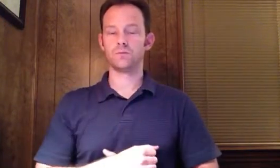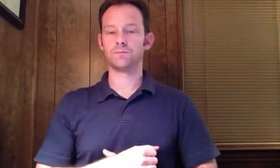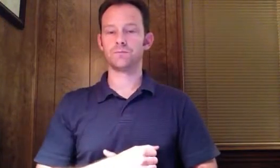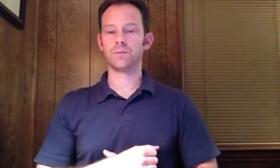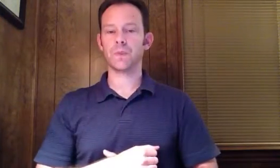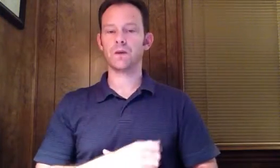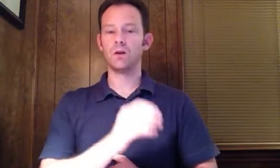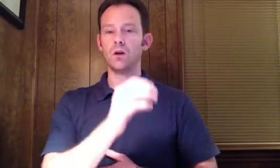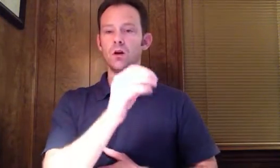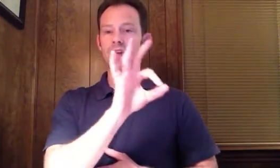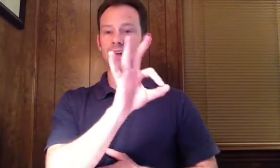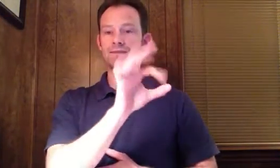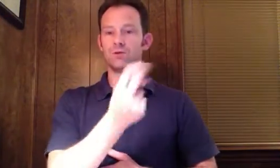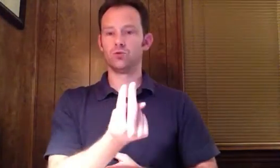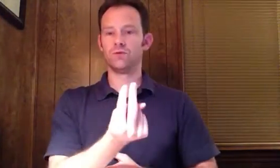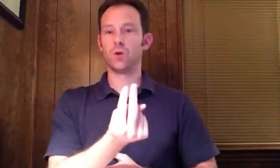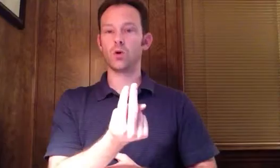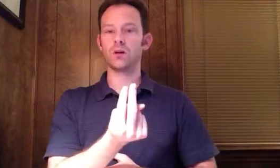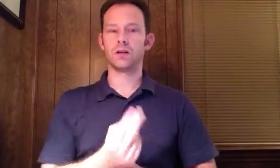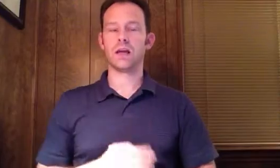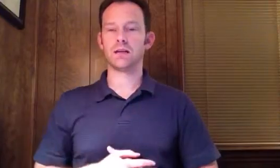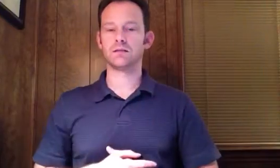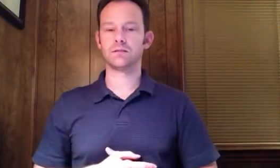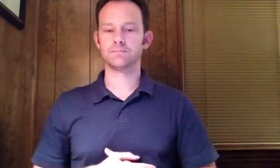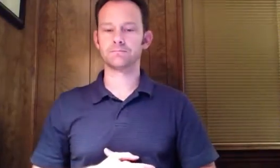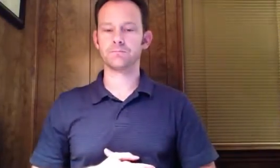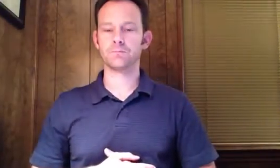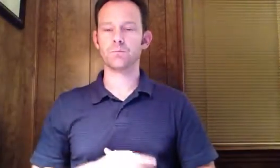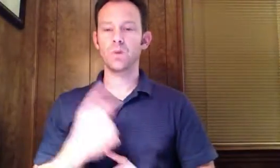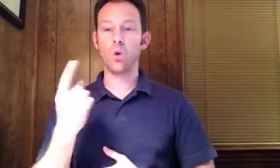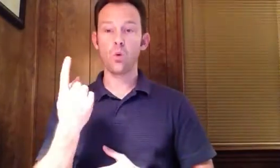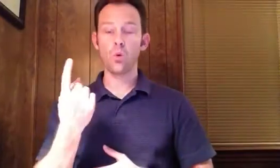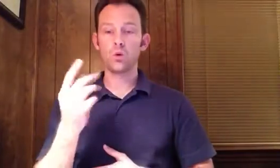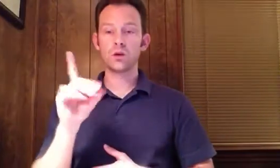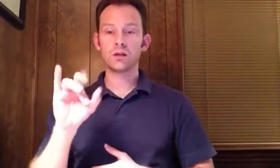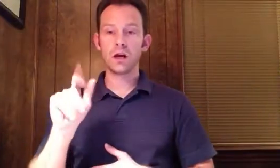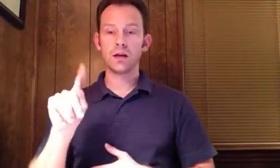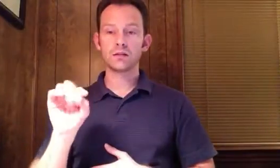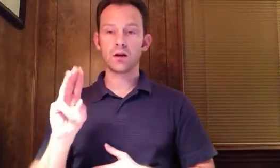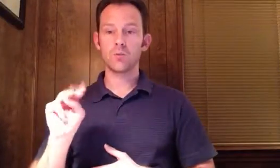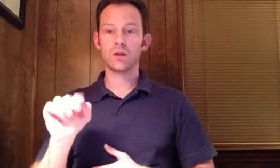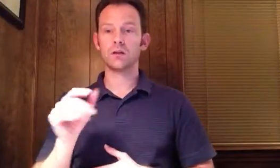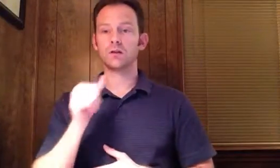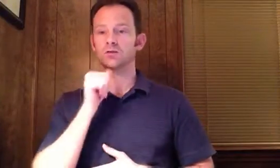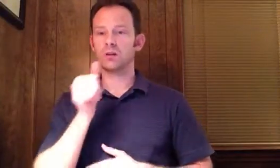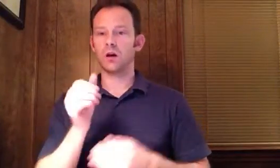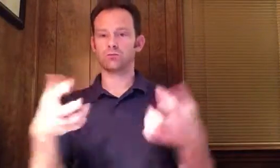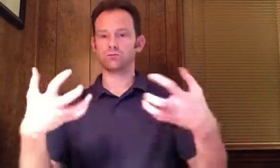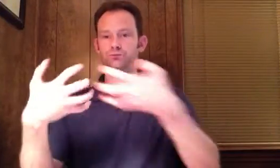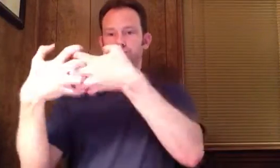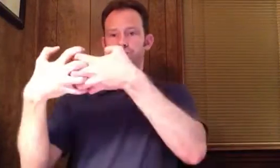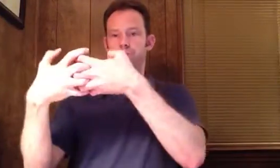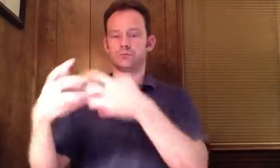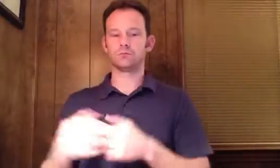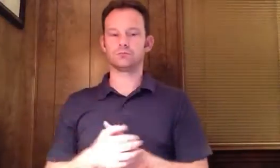fluorine gas is F2. Remember that they are only diatomic in the uncombined or free state. They are not diatomic